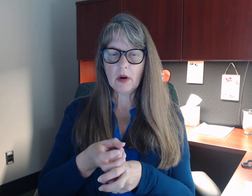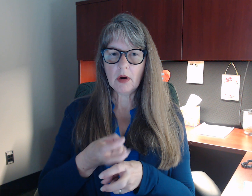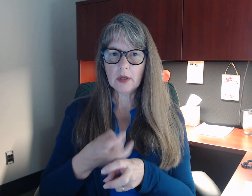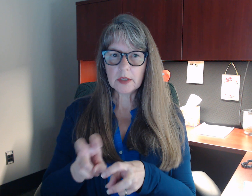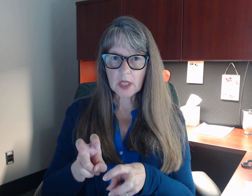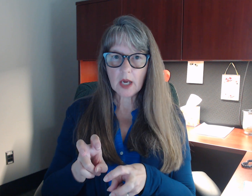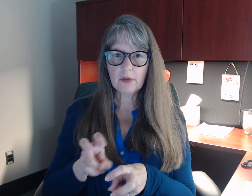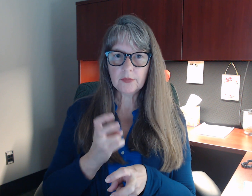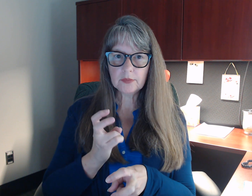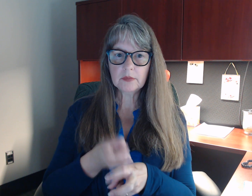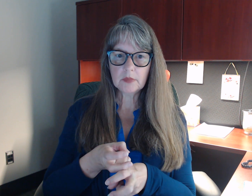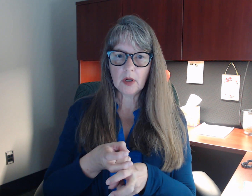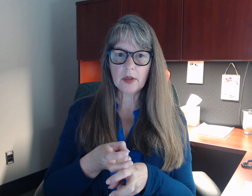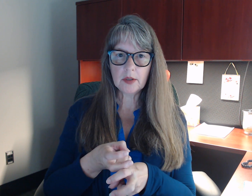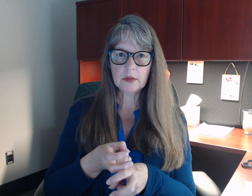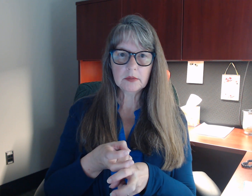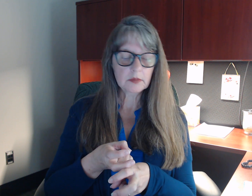hard and tough. Hard.